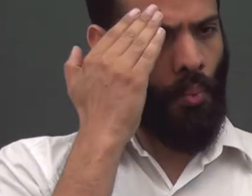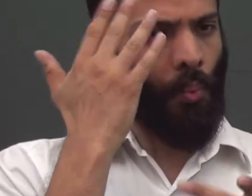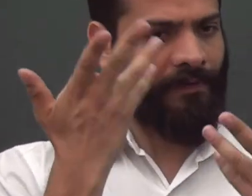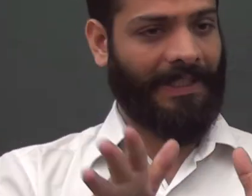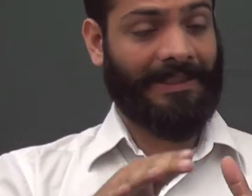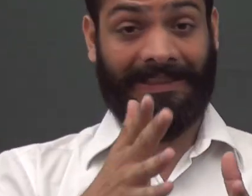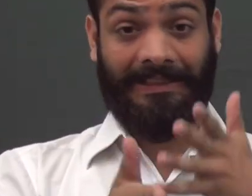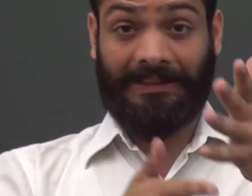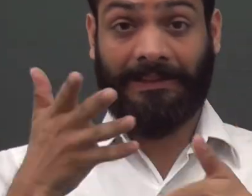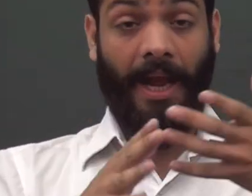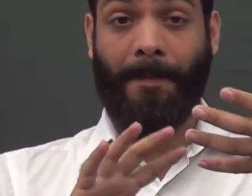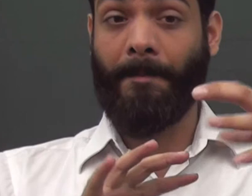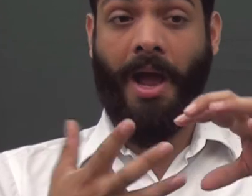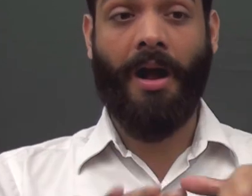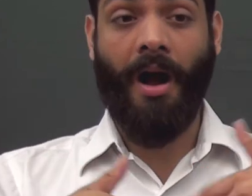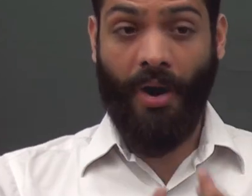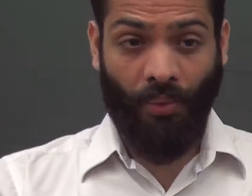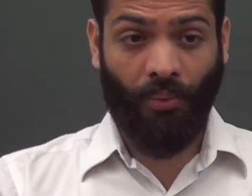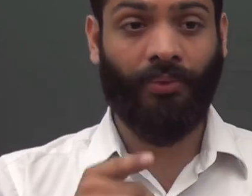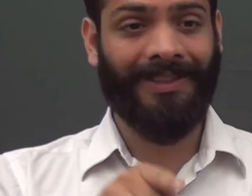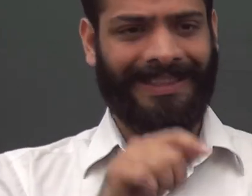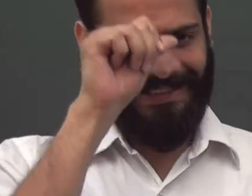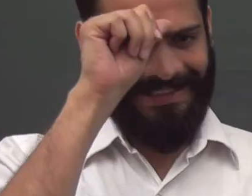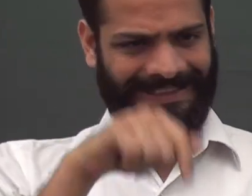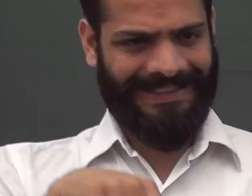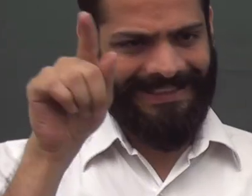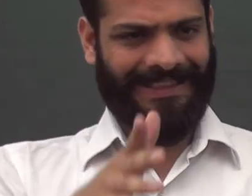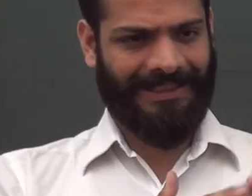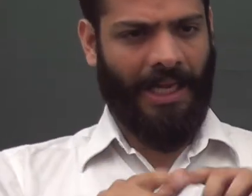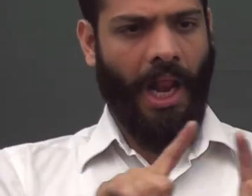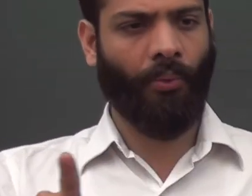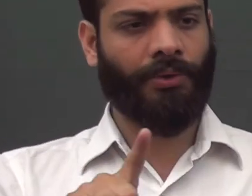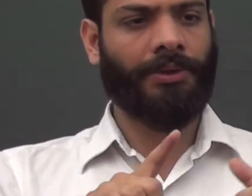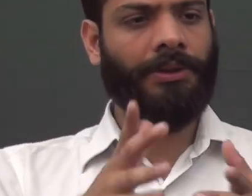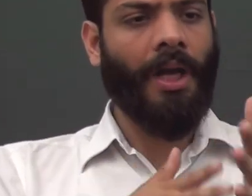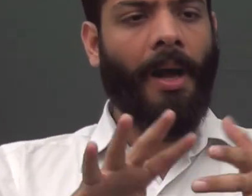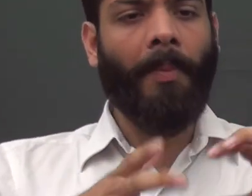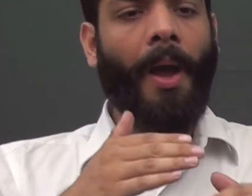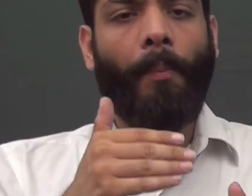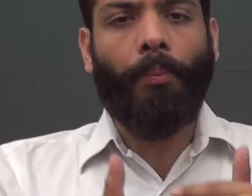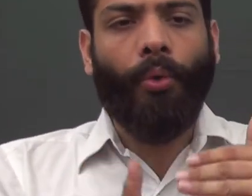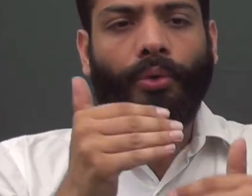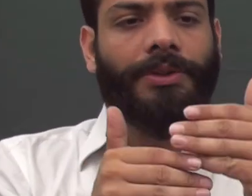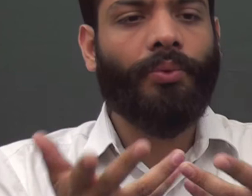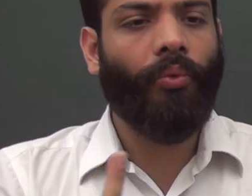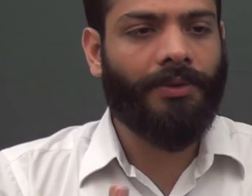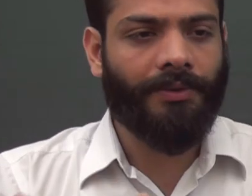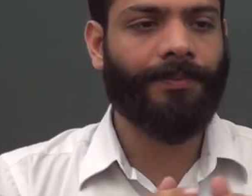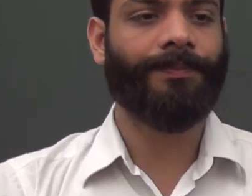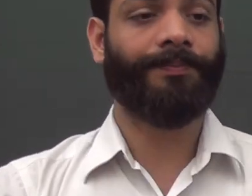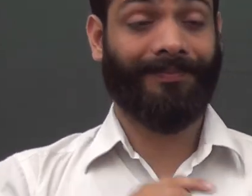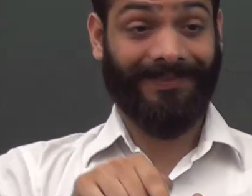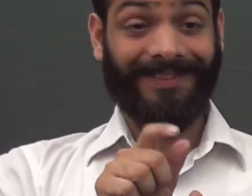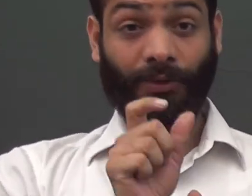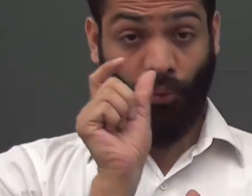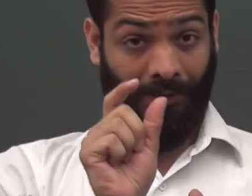And also provided a detailed exploration of word class and grammatical categories in Indian Sign